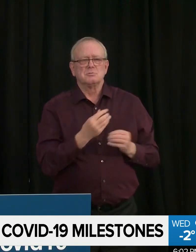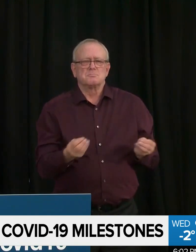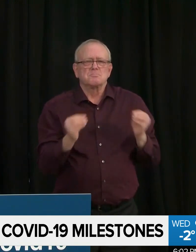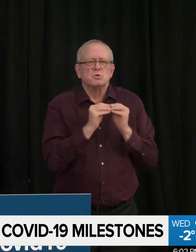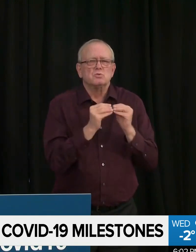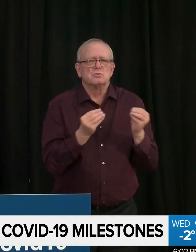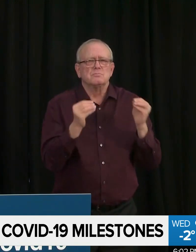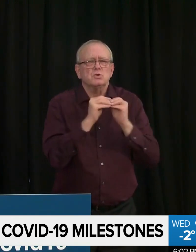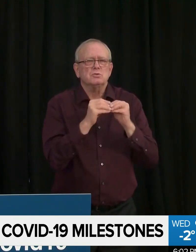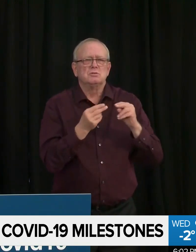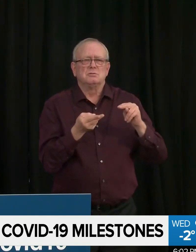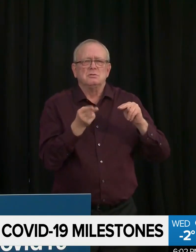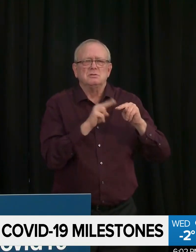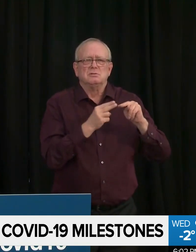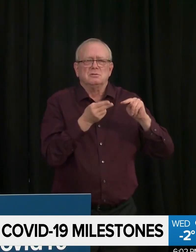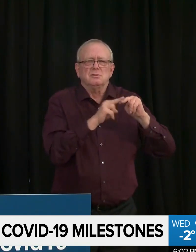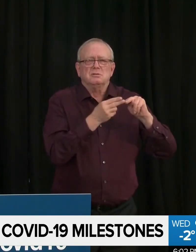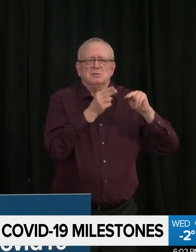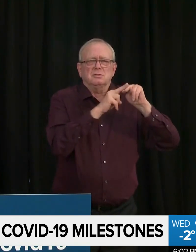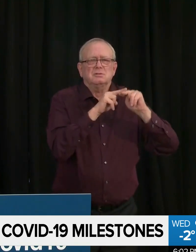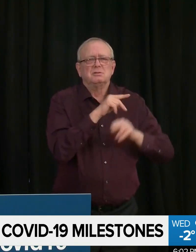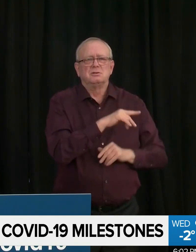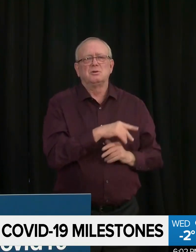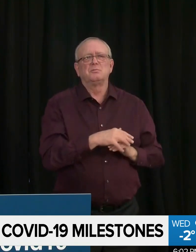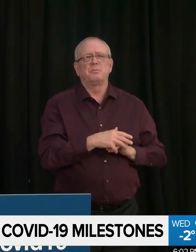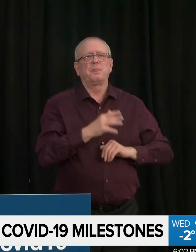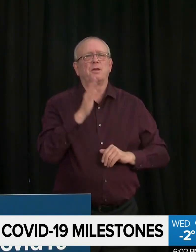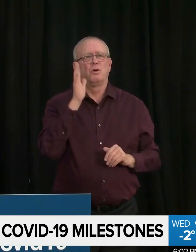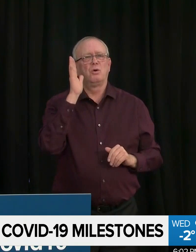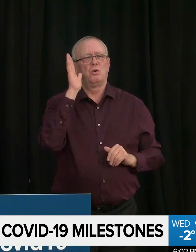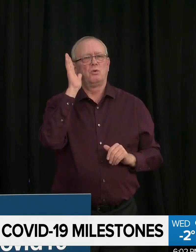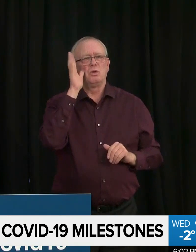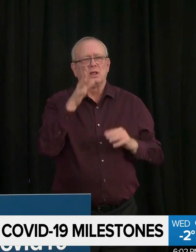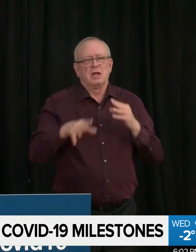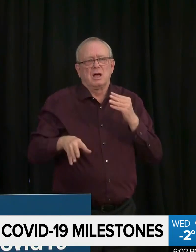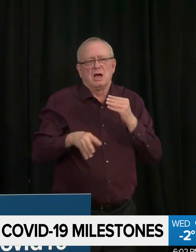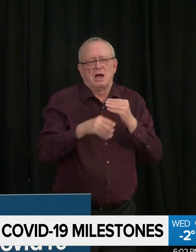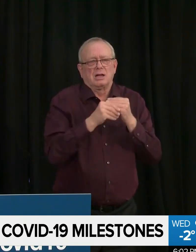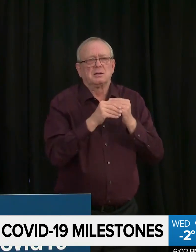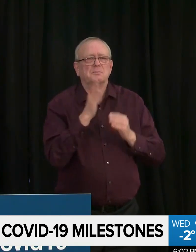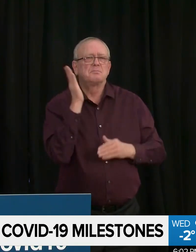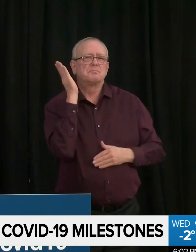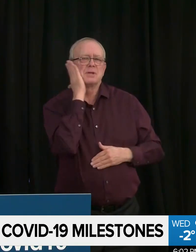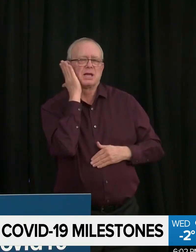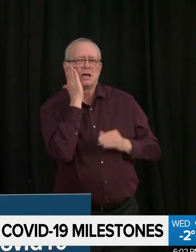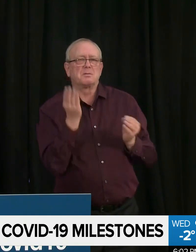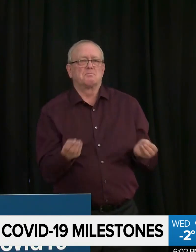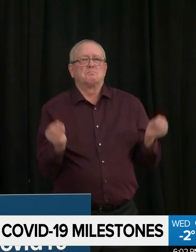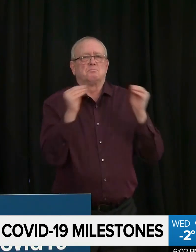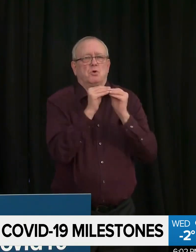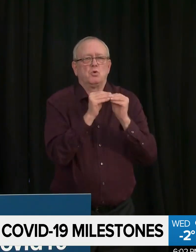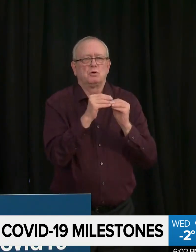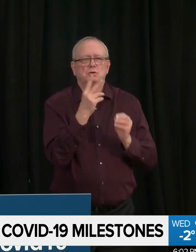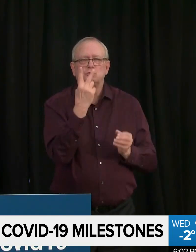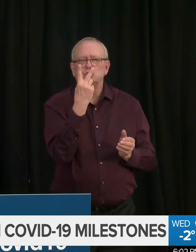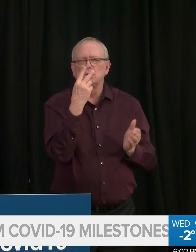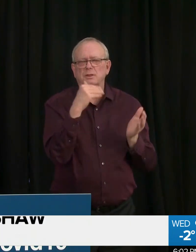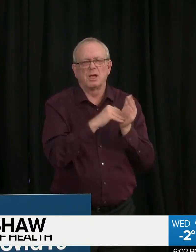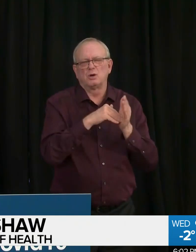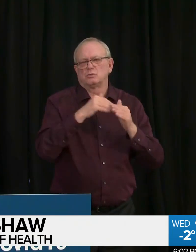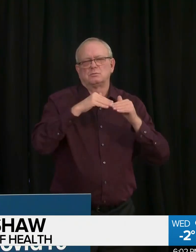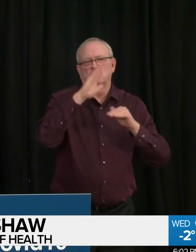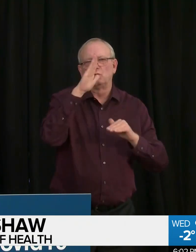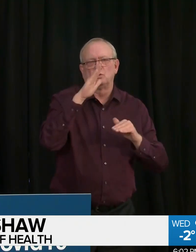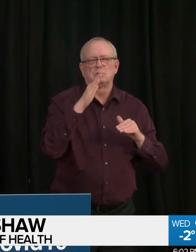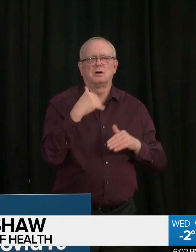In the coming weeks, they plan to make available more than 2,000 acute care beds and up to 400